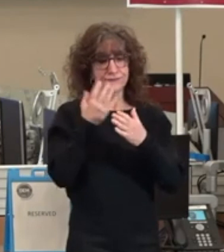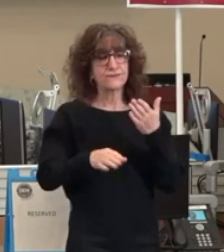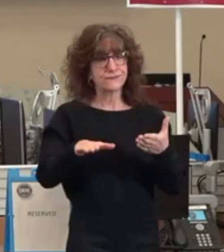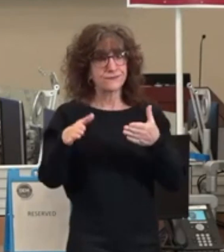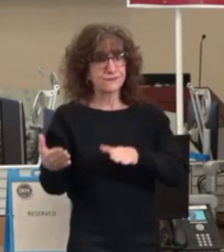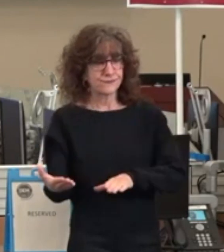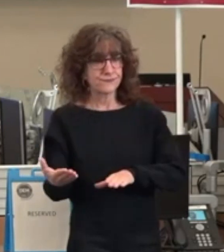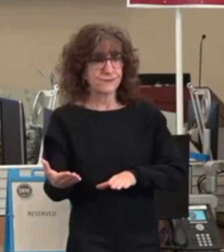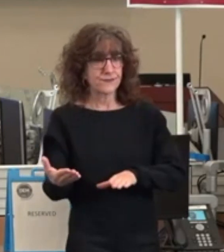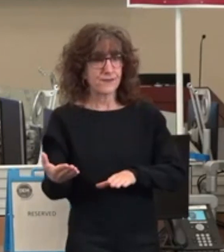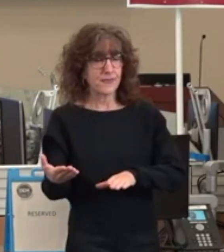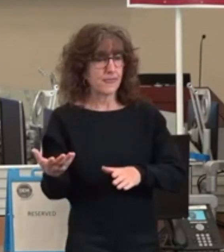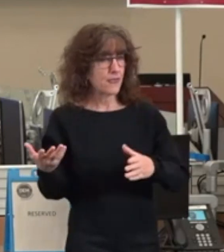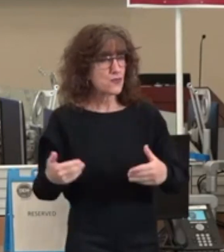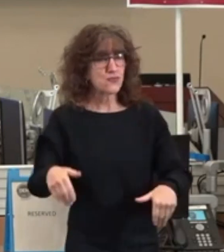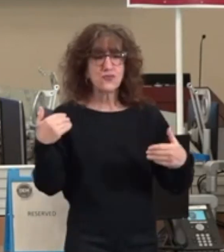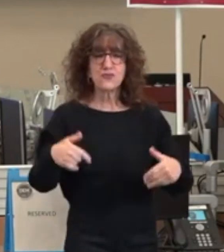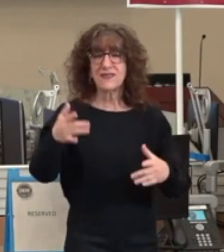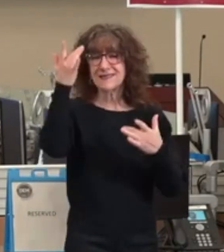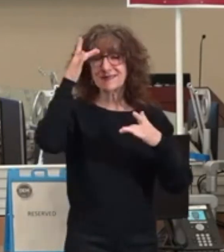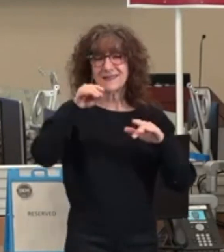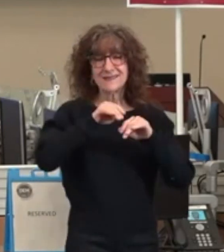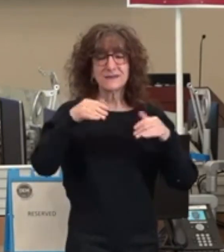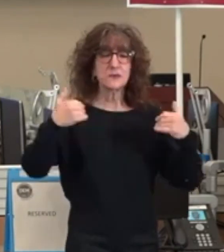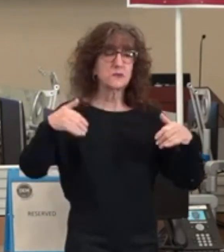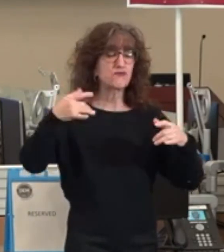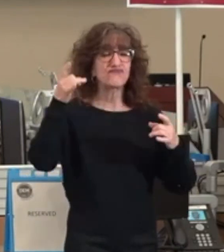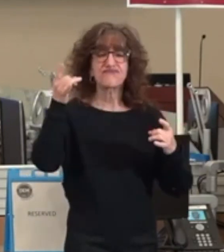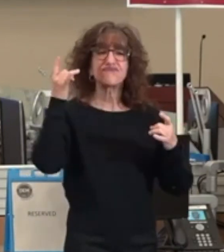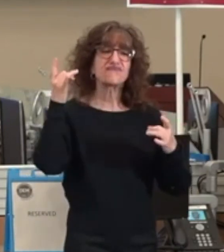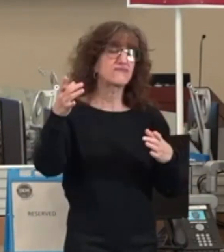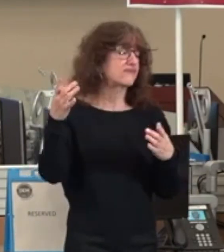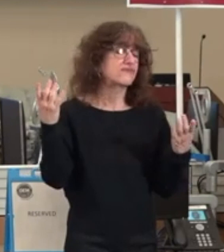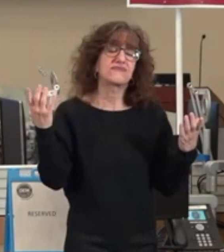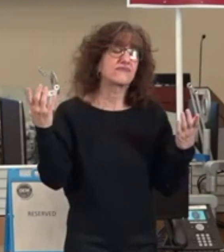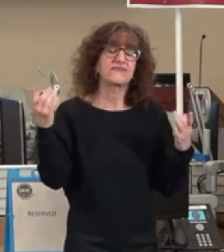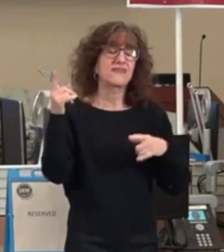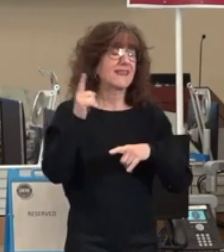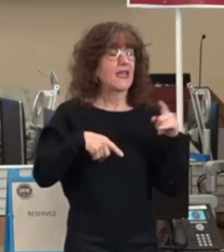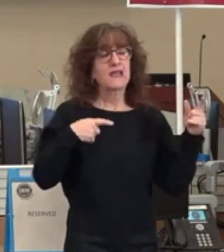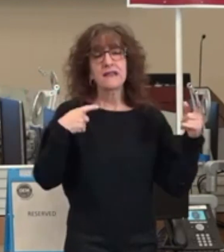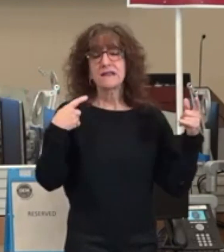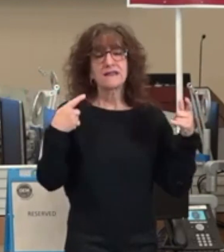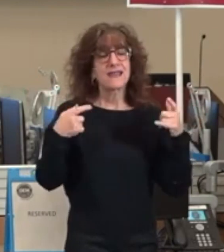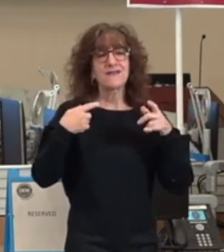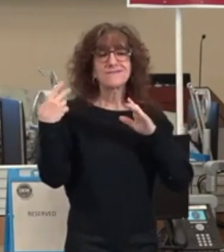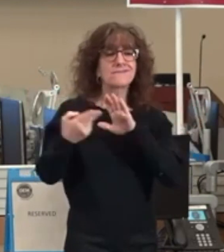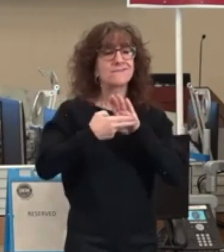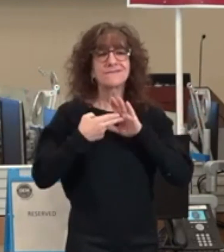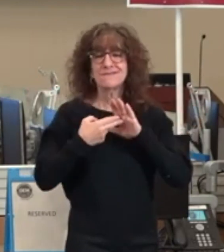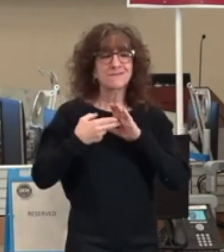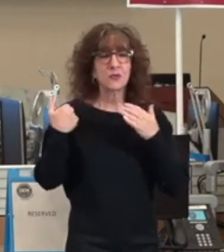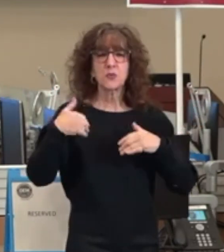away. The toll of this illness, it's an understatement to say that it has been a trying year for us. This has been a